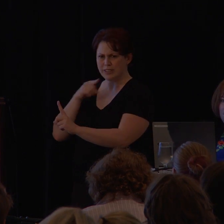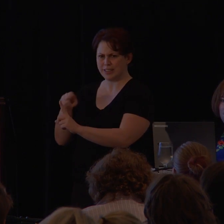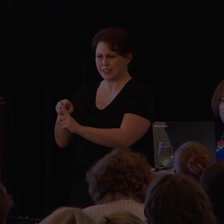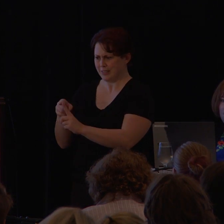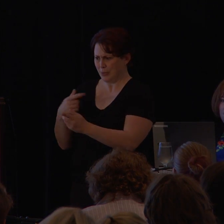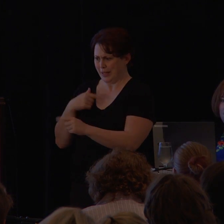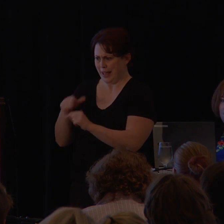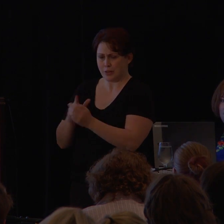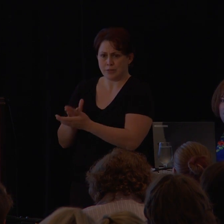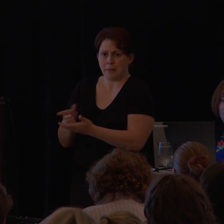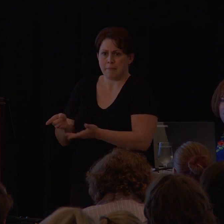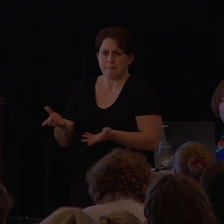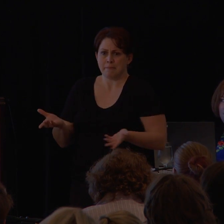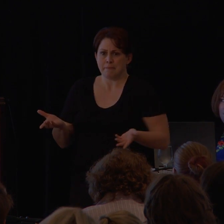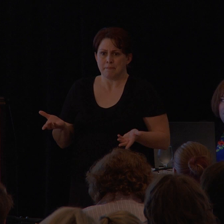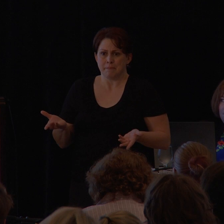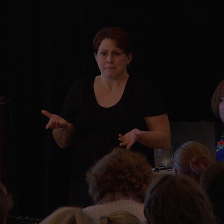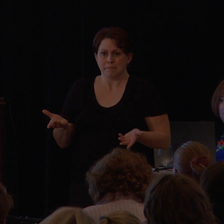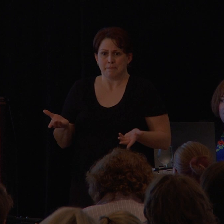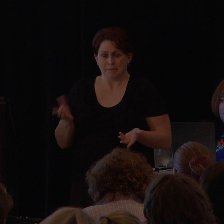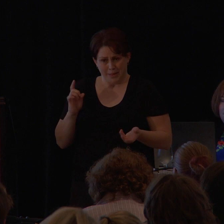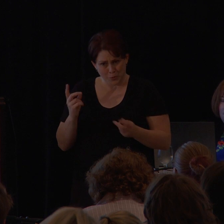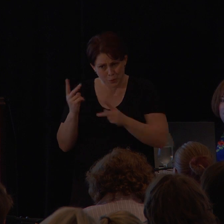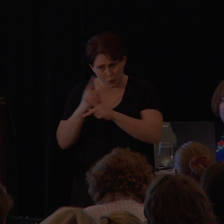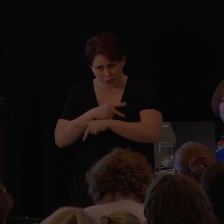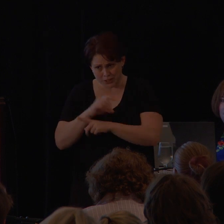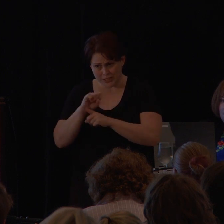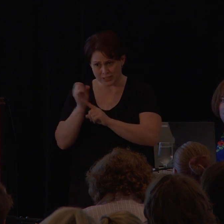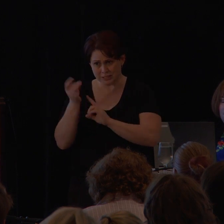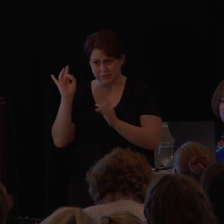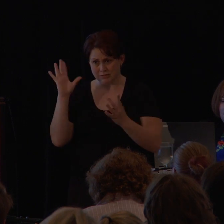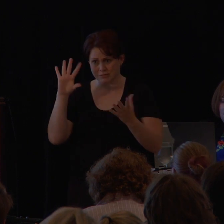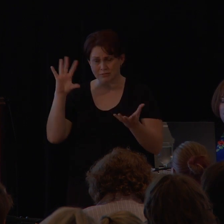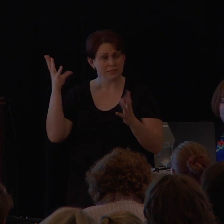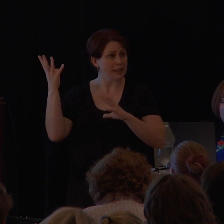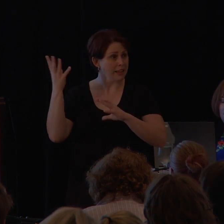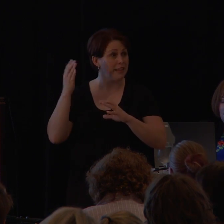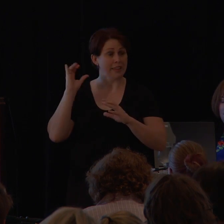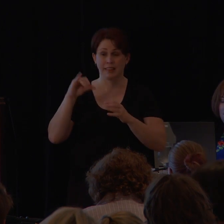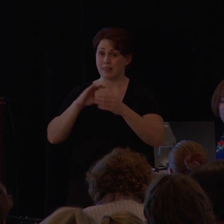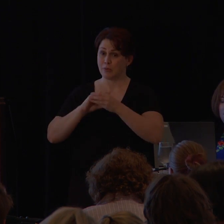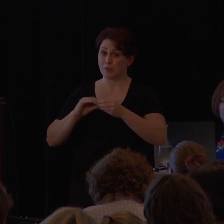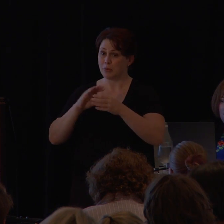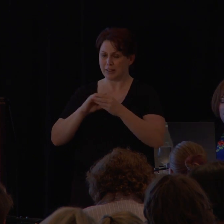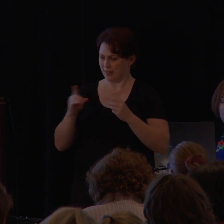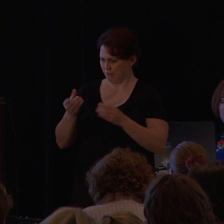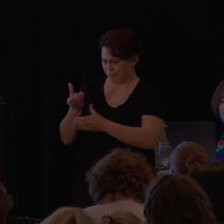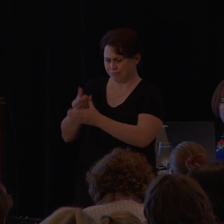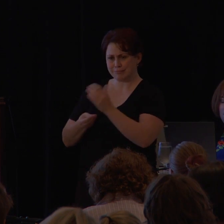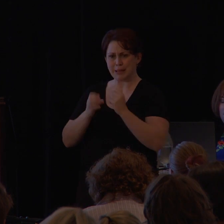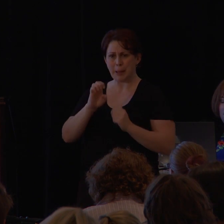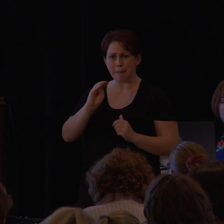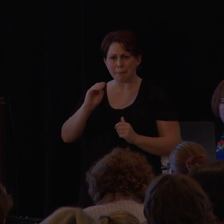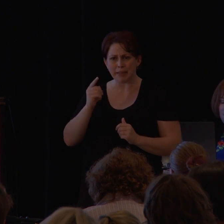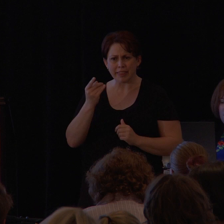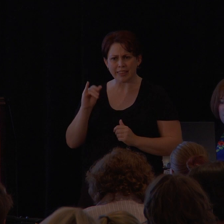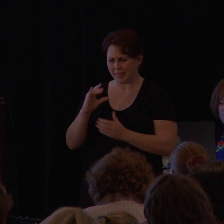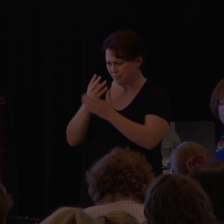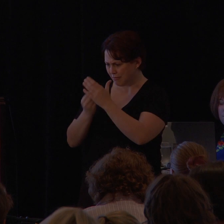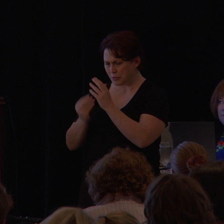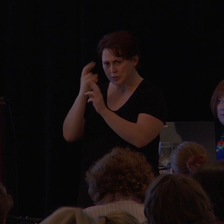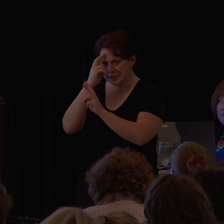anything they could do about that. And to make it even worse, as in this lack of empathy and sort of human respect, that